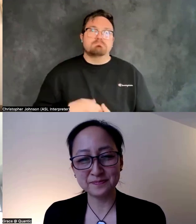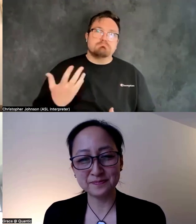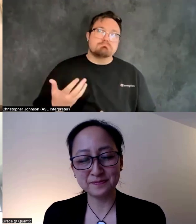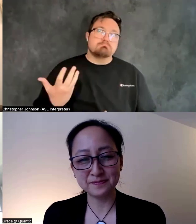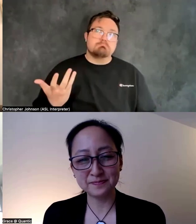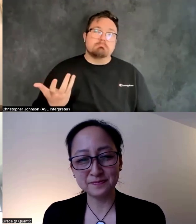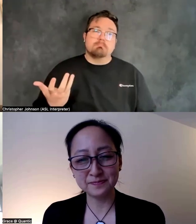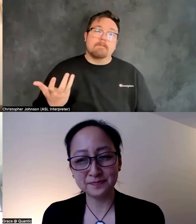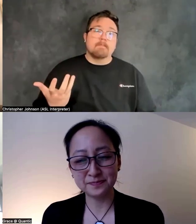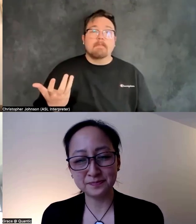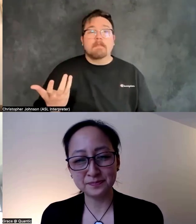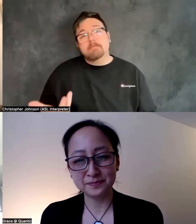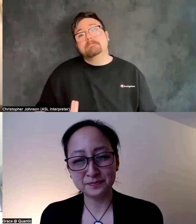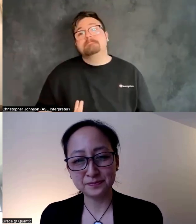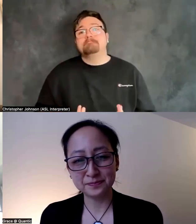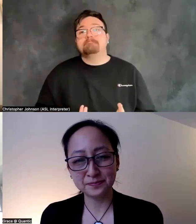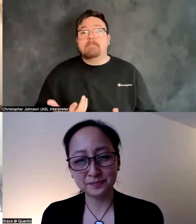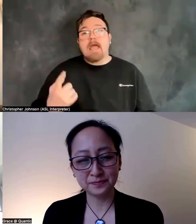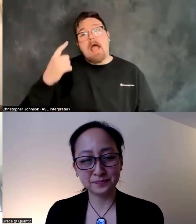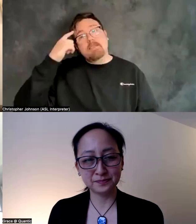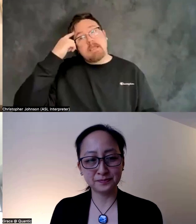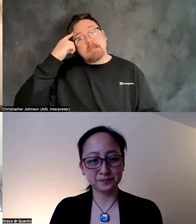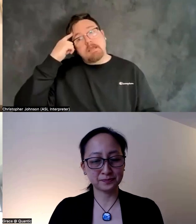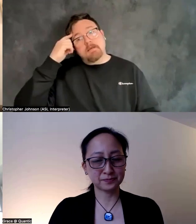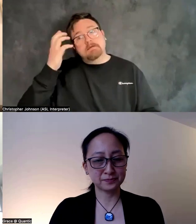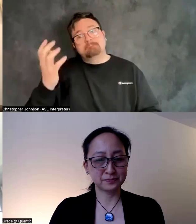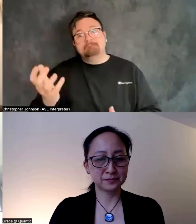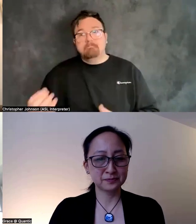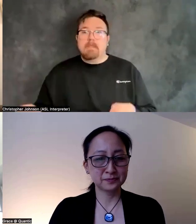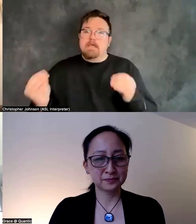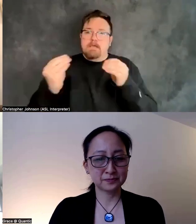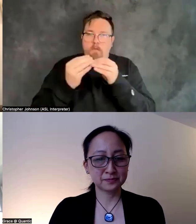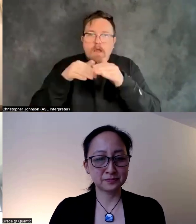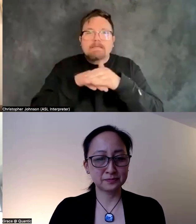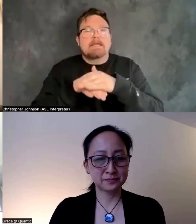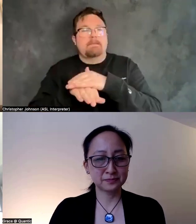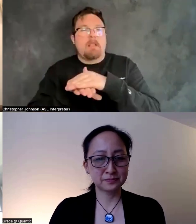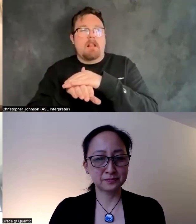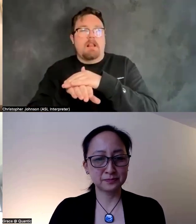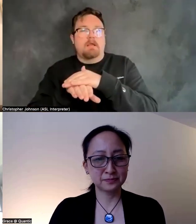So I think it's a lot more accessible, as in,